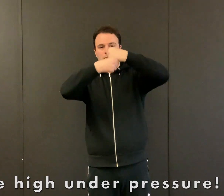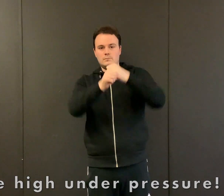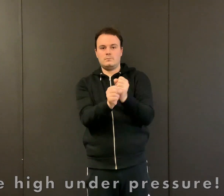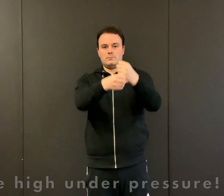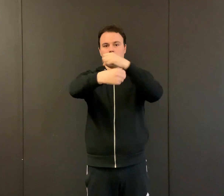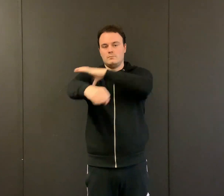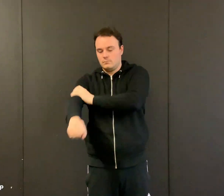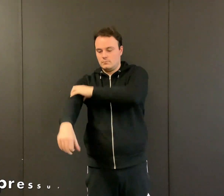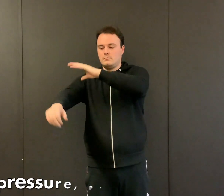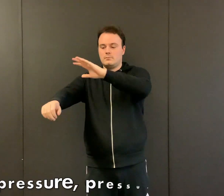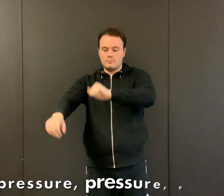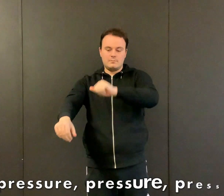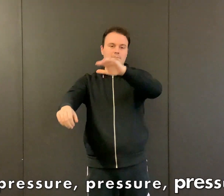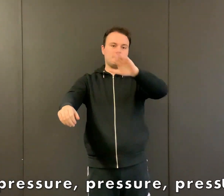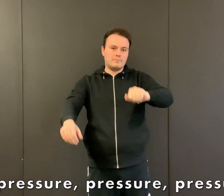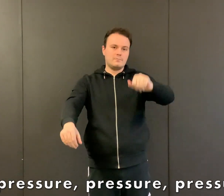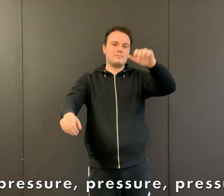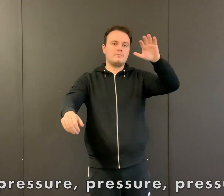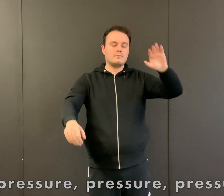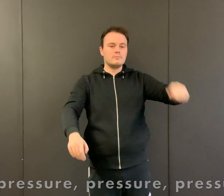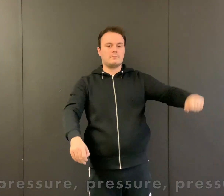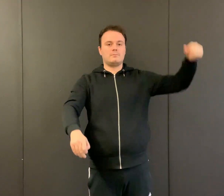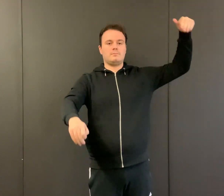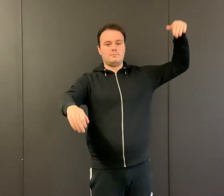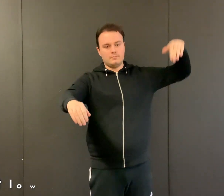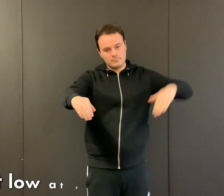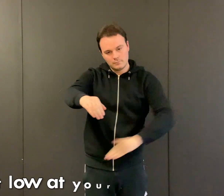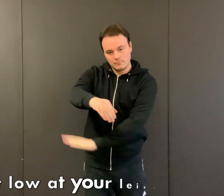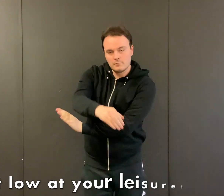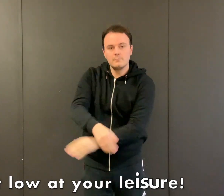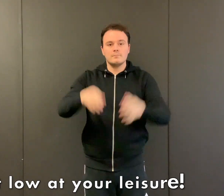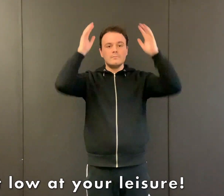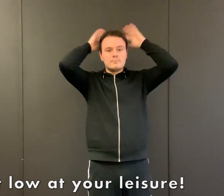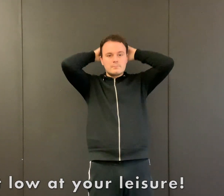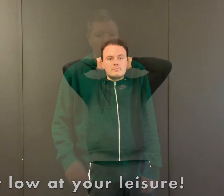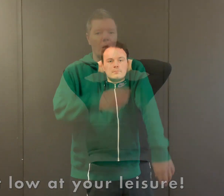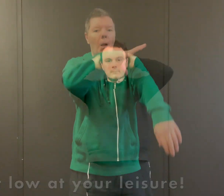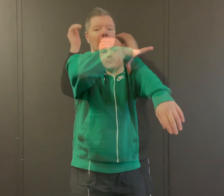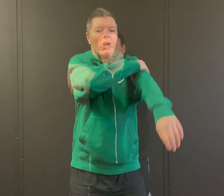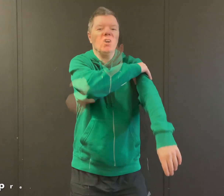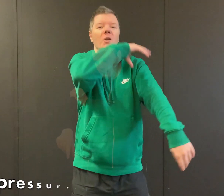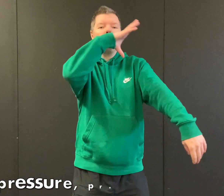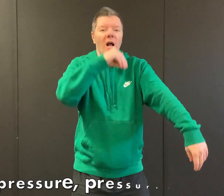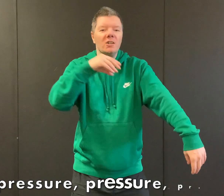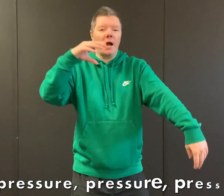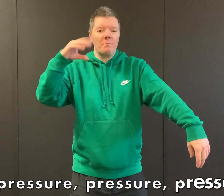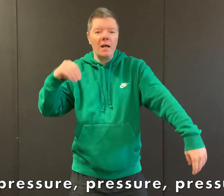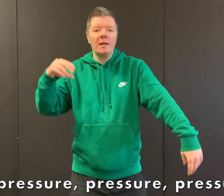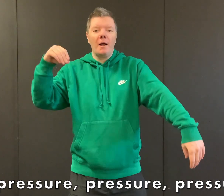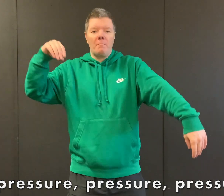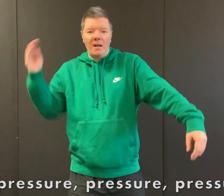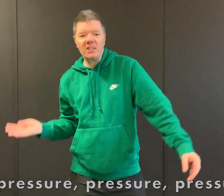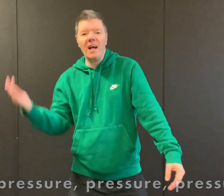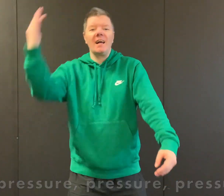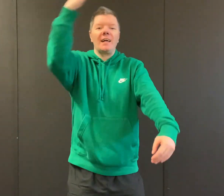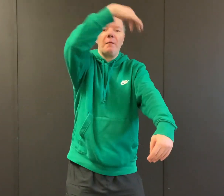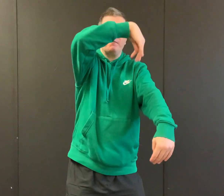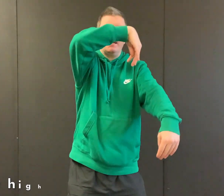pressure. Blood pressure keep it low at your leisure. Blood pressure can be